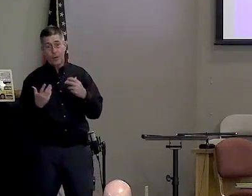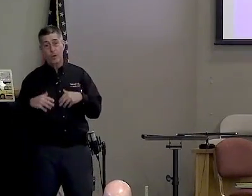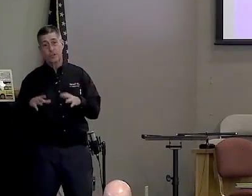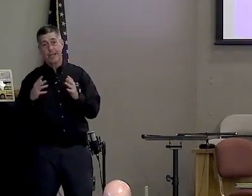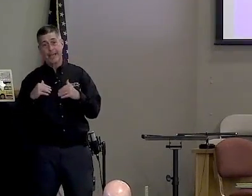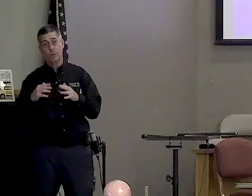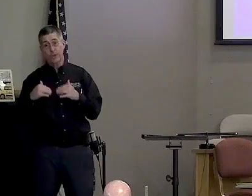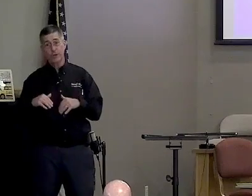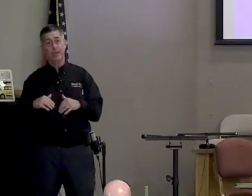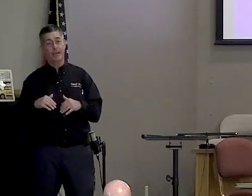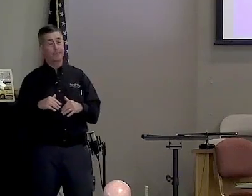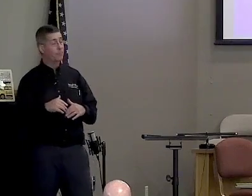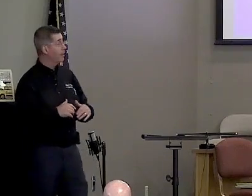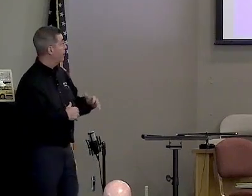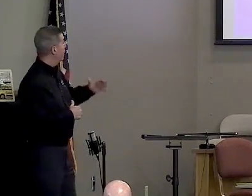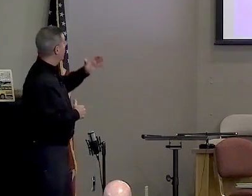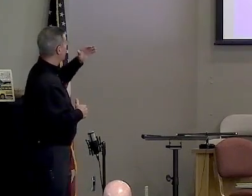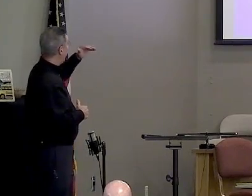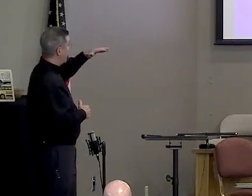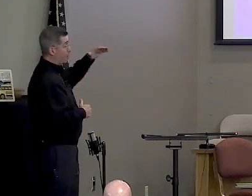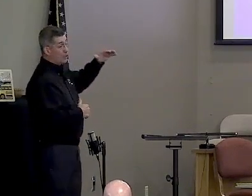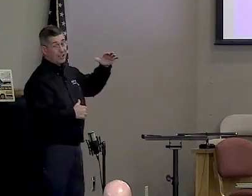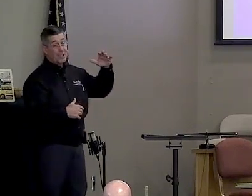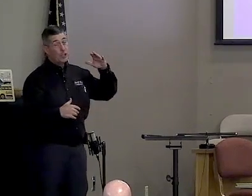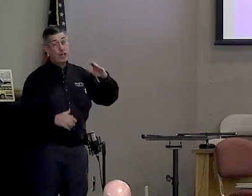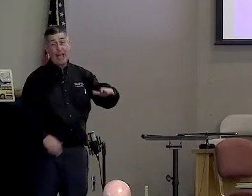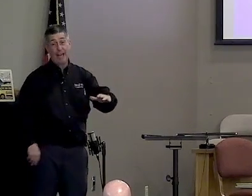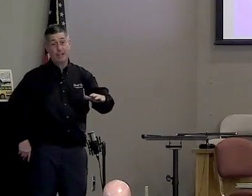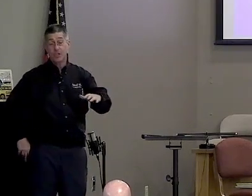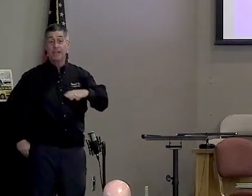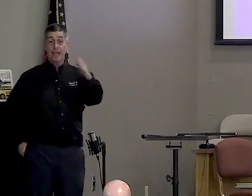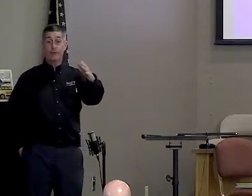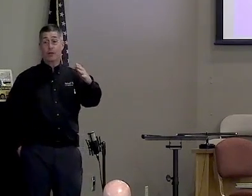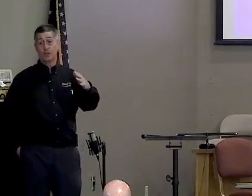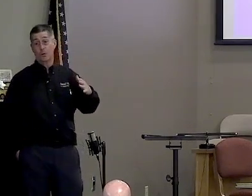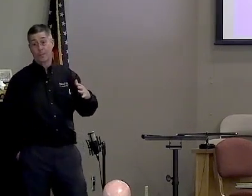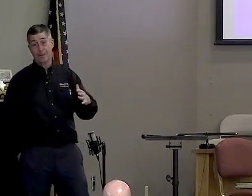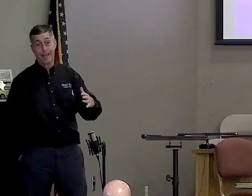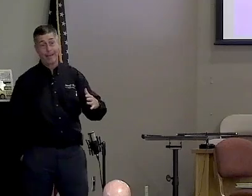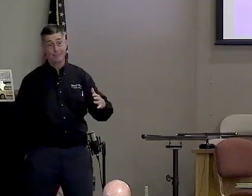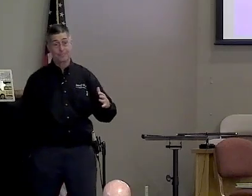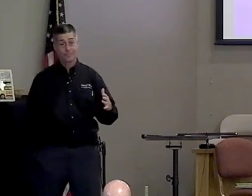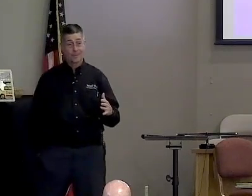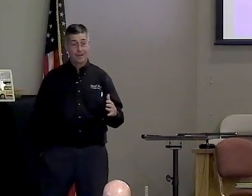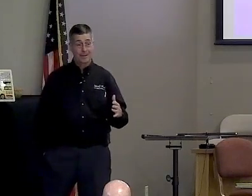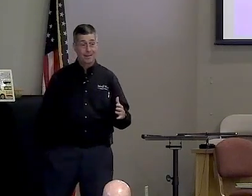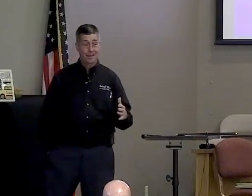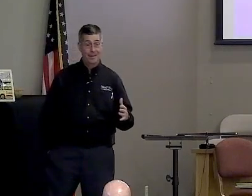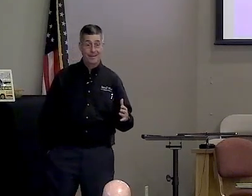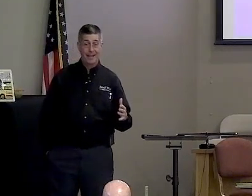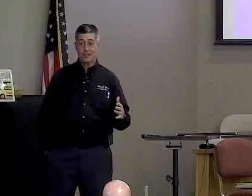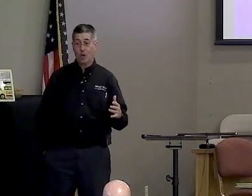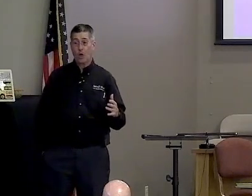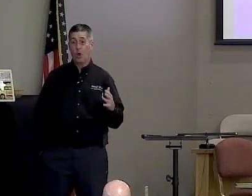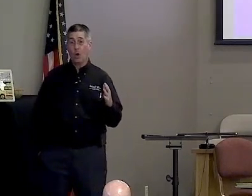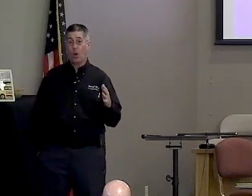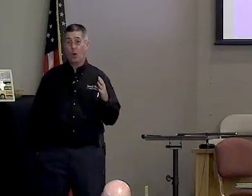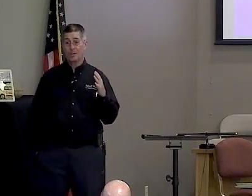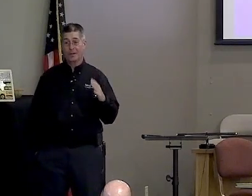what you can when you can. Sign language is a challenge. Deaf culture, what about that? That's a whole different